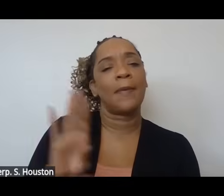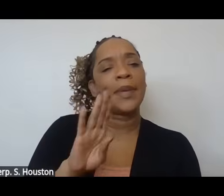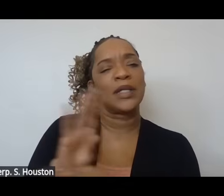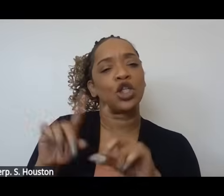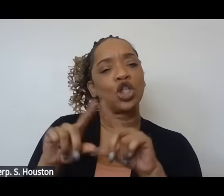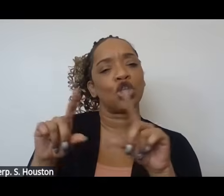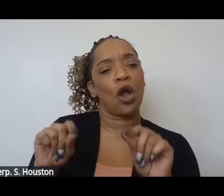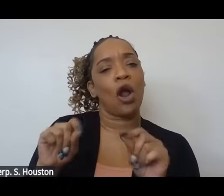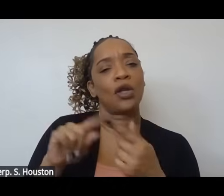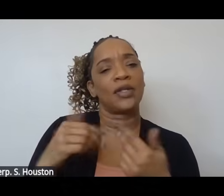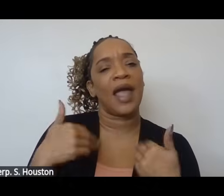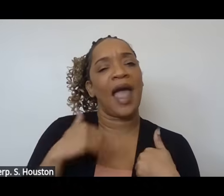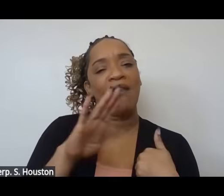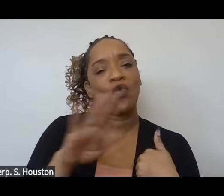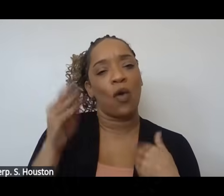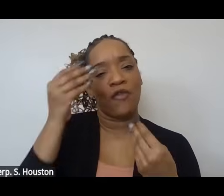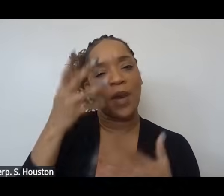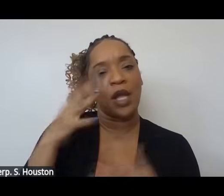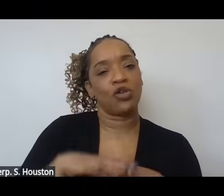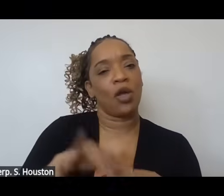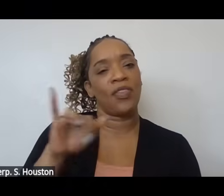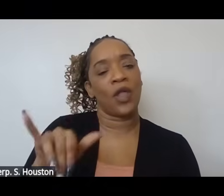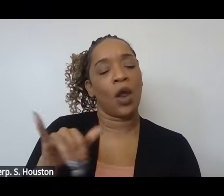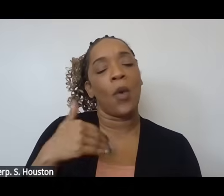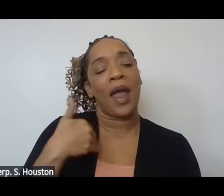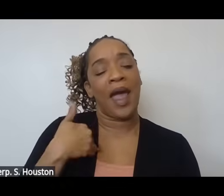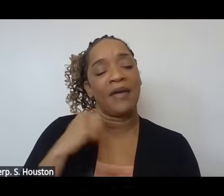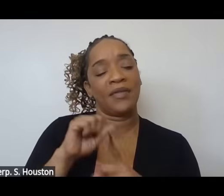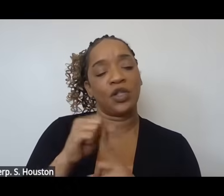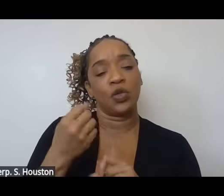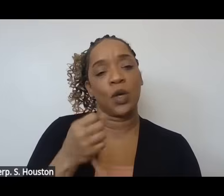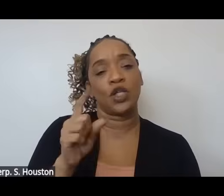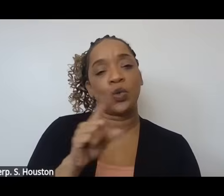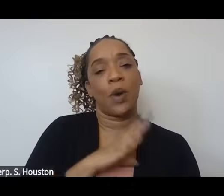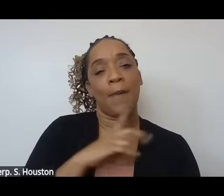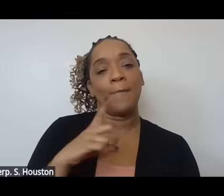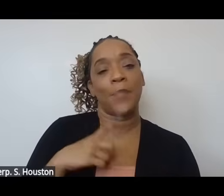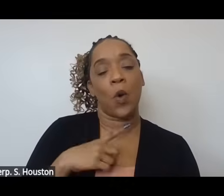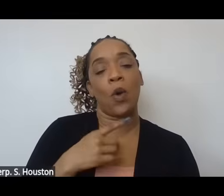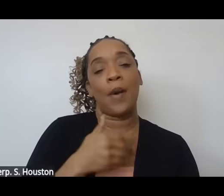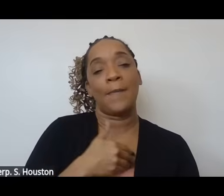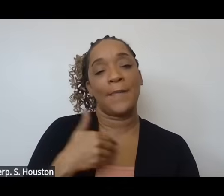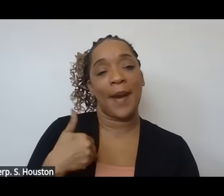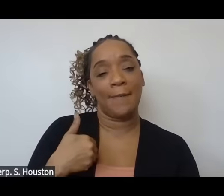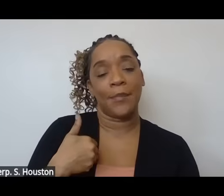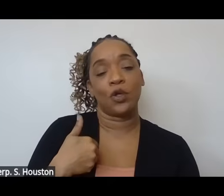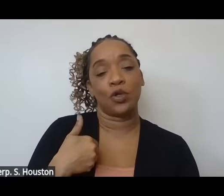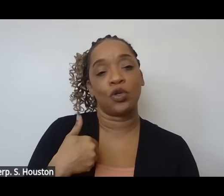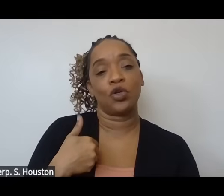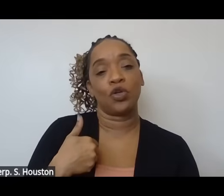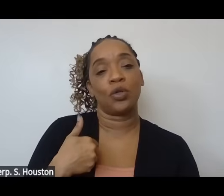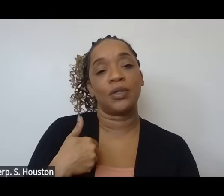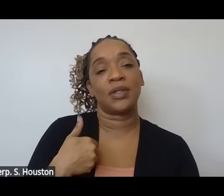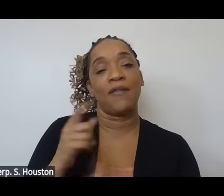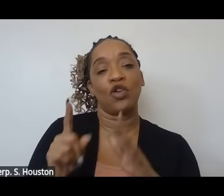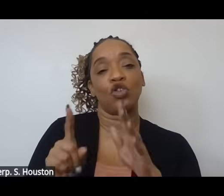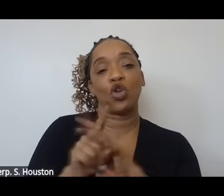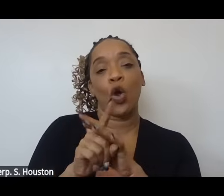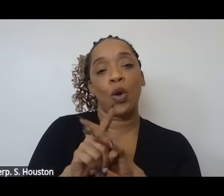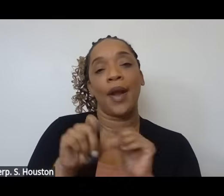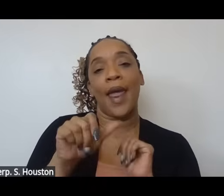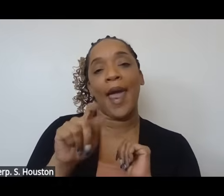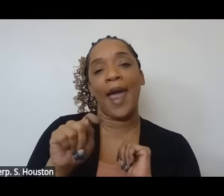information on there. There are instances in which board members have, I actually believe with Ms. Bradshaw, where they have shown up at a